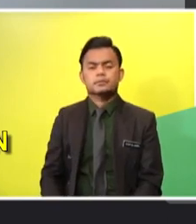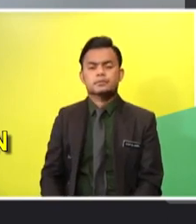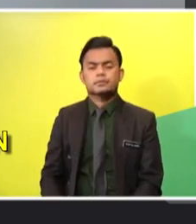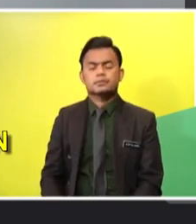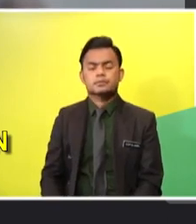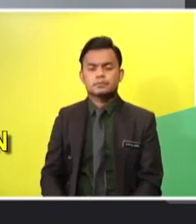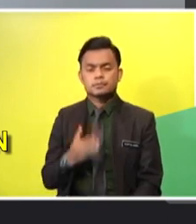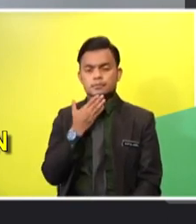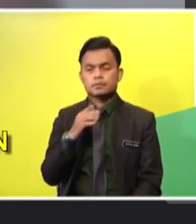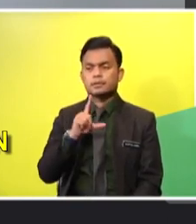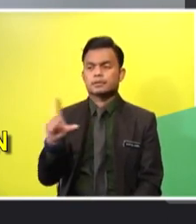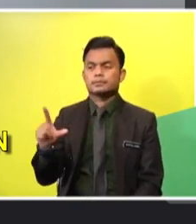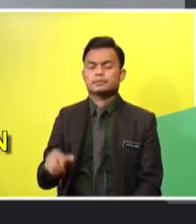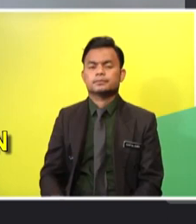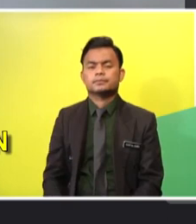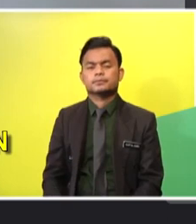All right.